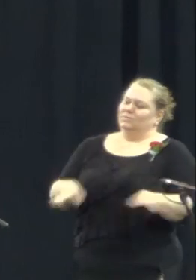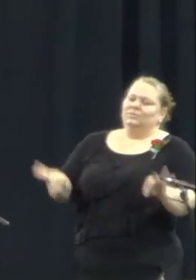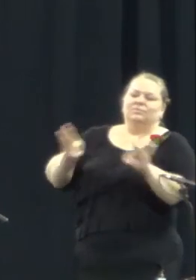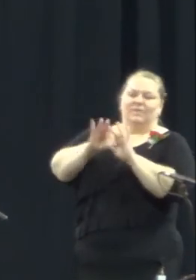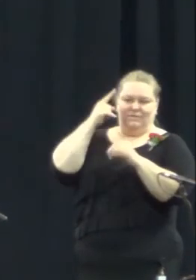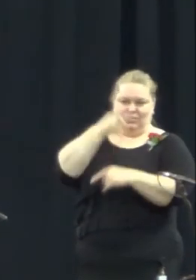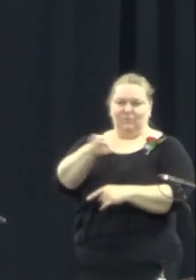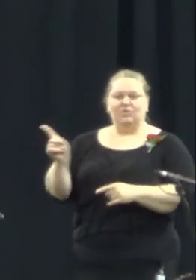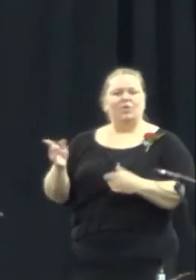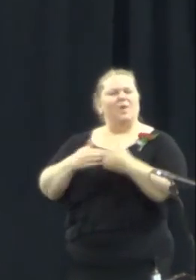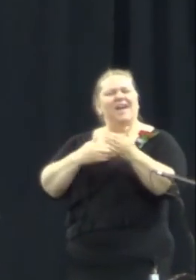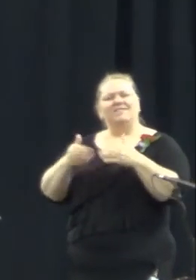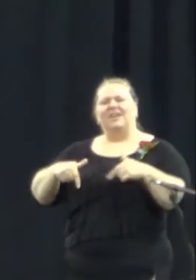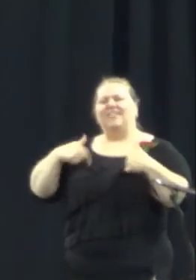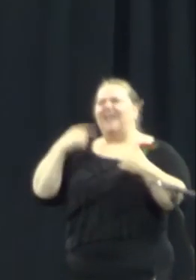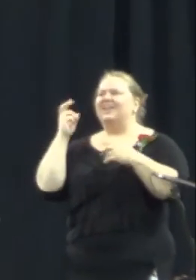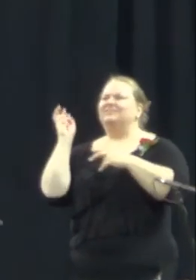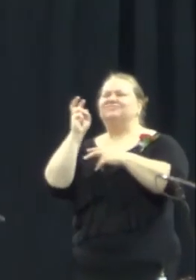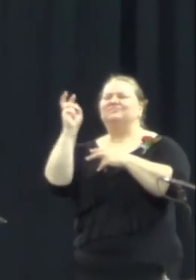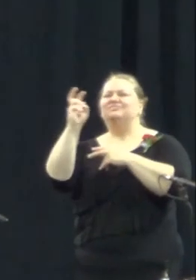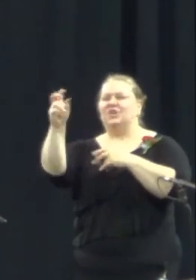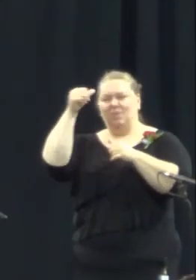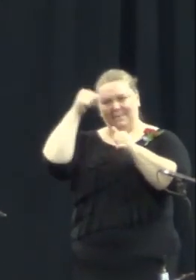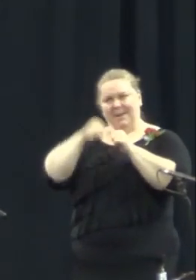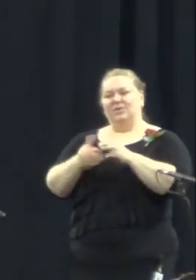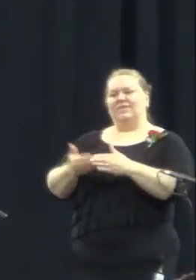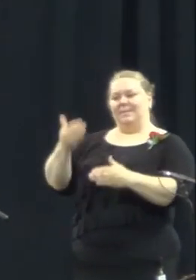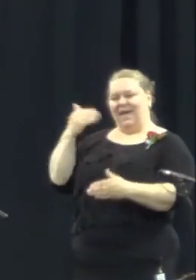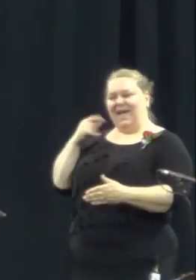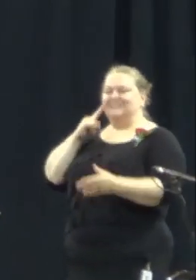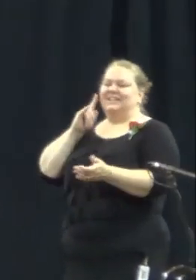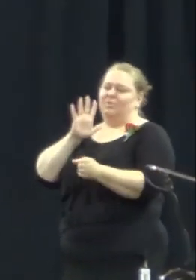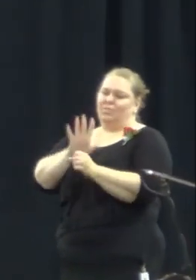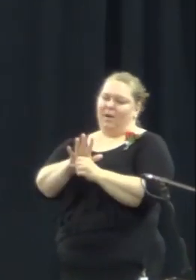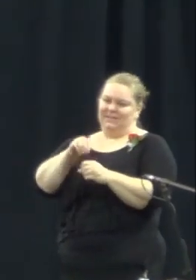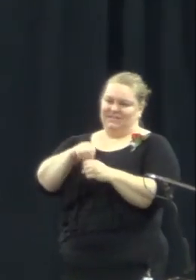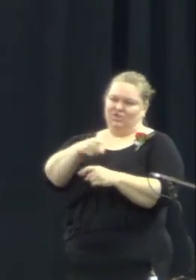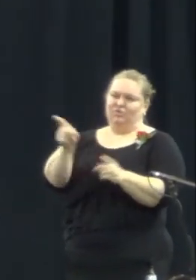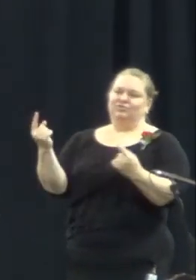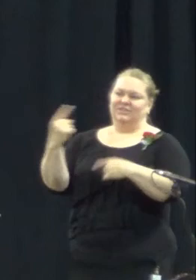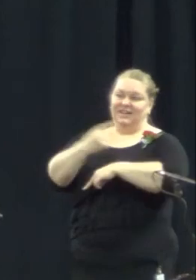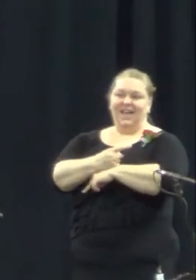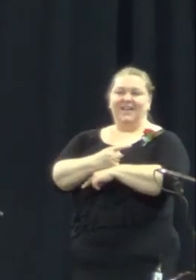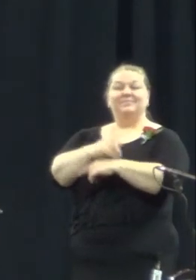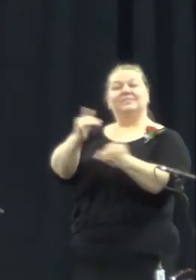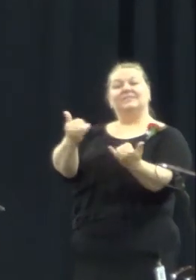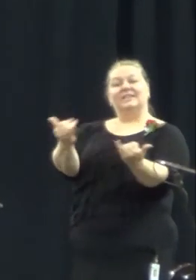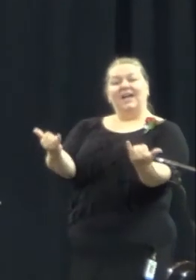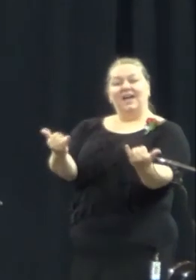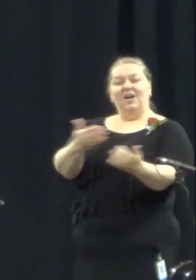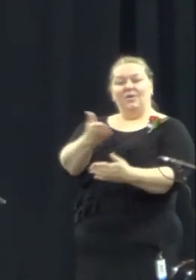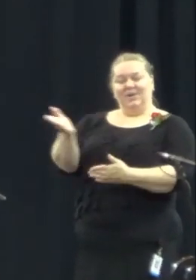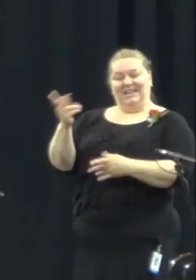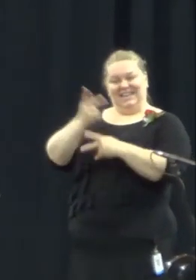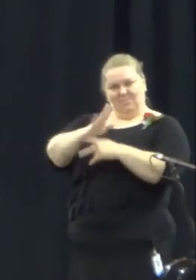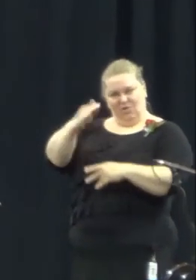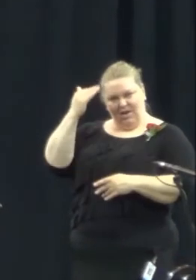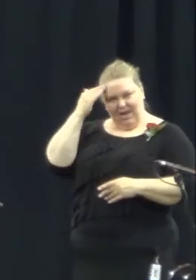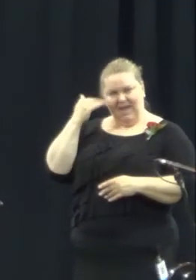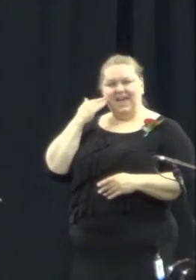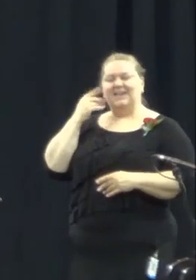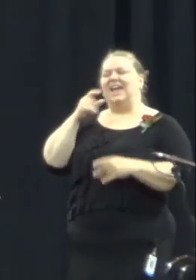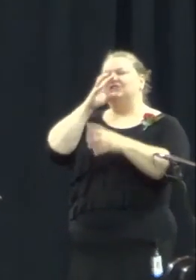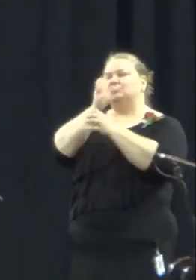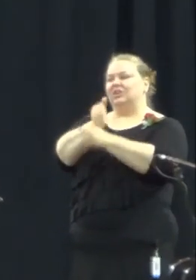takes you, remember the past and the promise that lies within each of you today. Graduates, as Kipling said, keep your head and